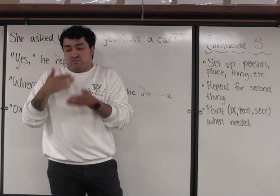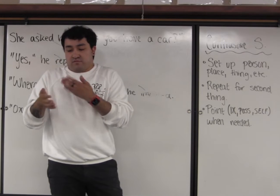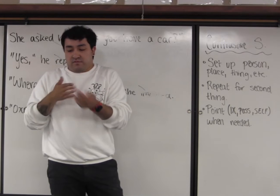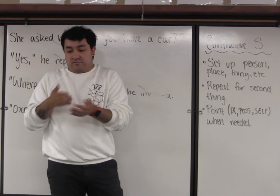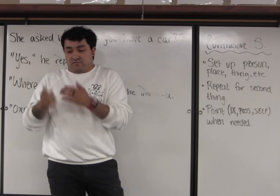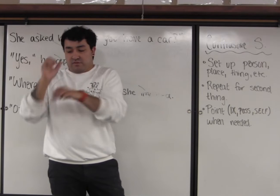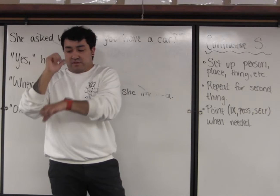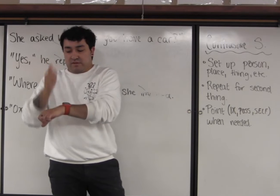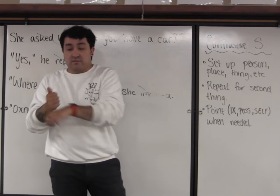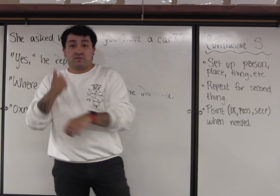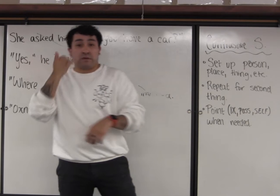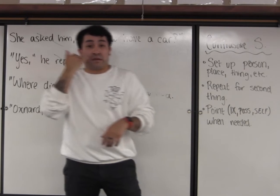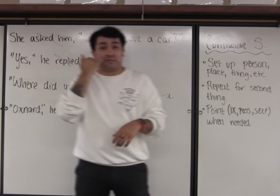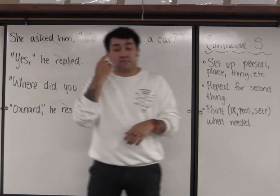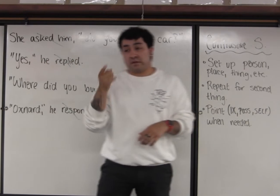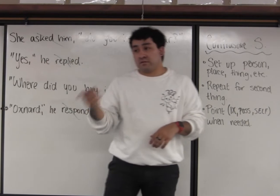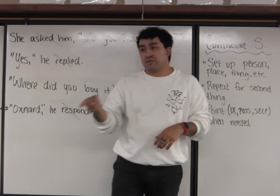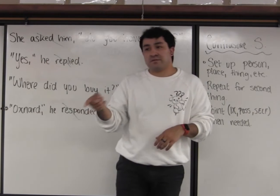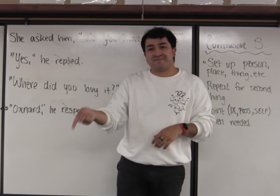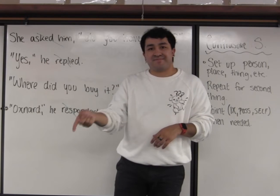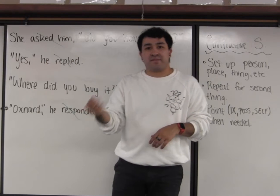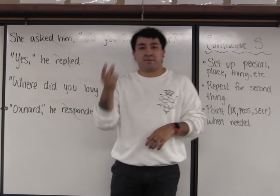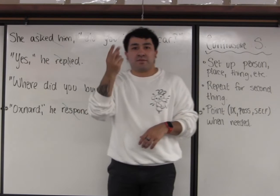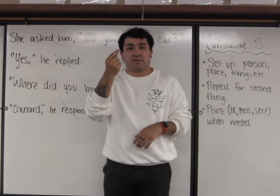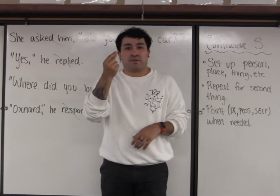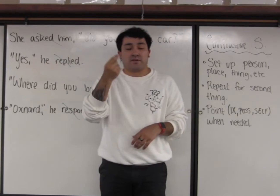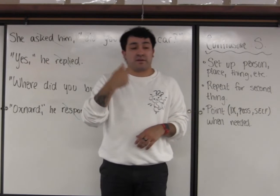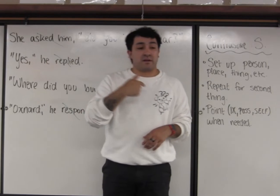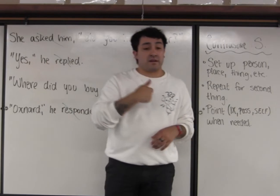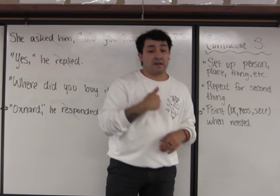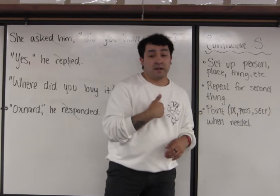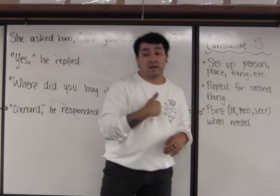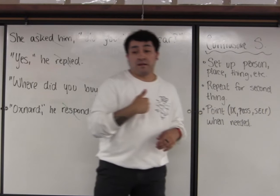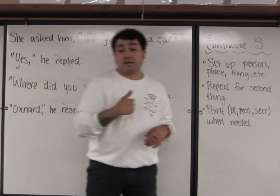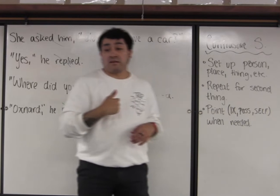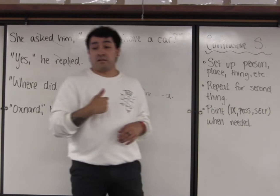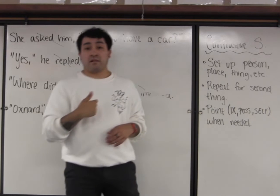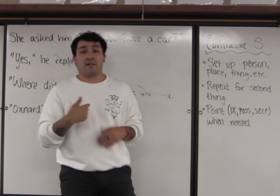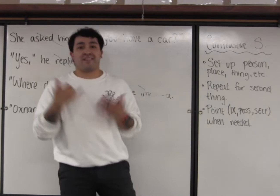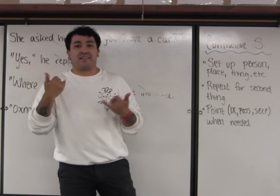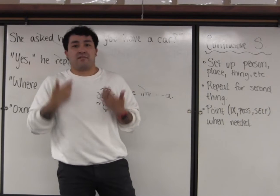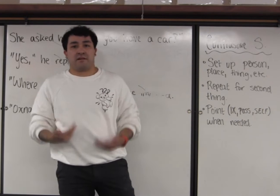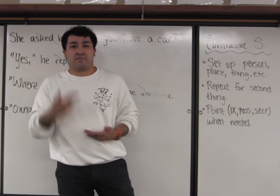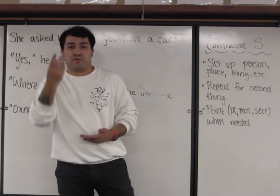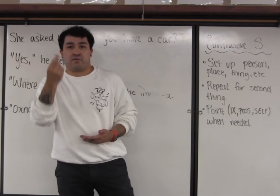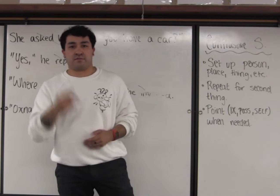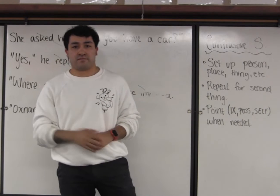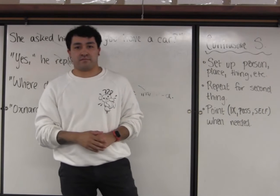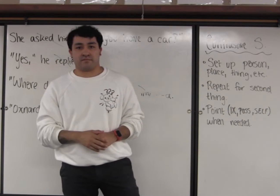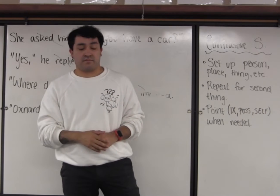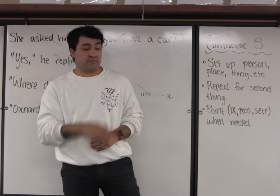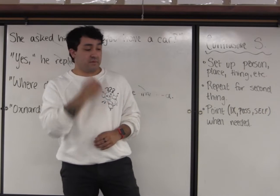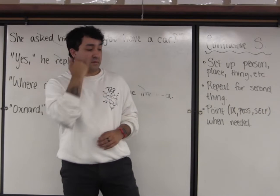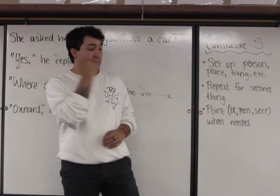right? Once you've set them up, that is kind of it. It could be a dog. You can role shift into the dog, and now you're the dog.